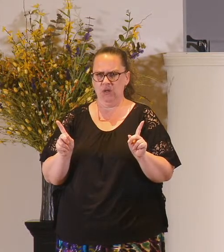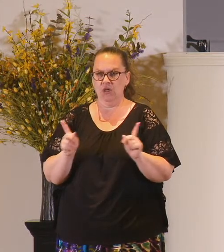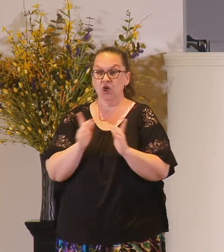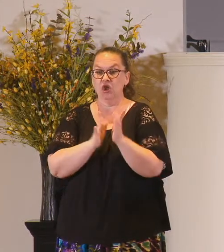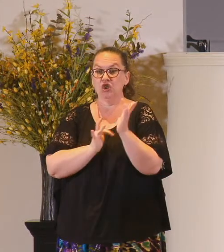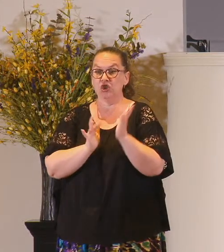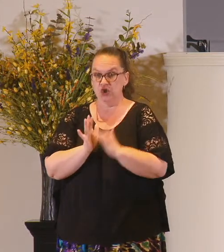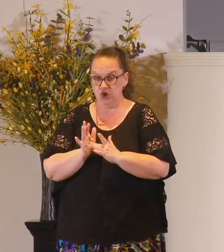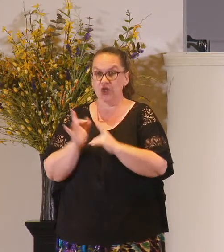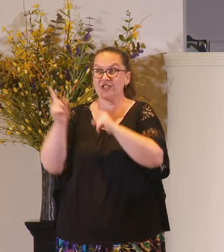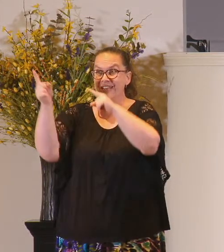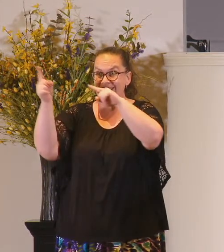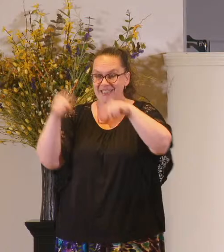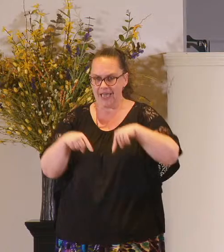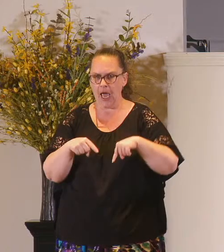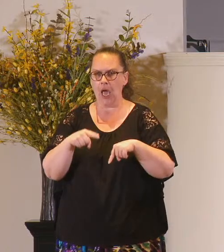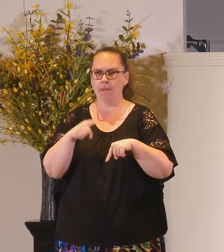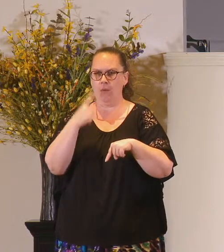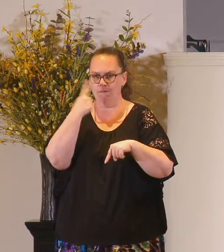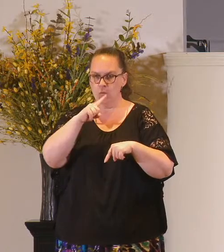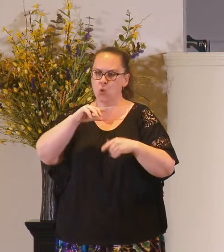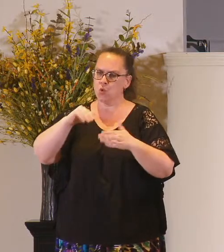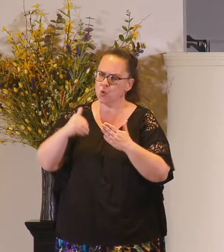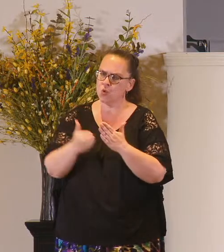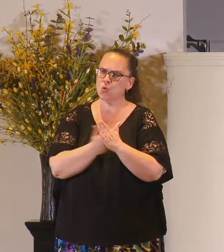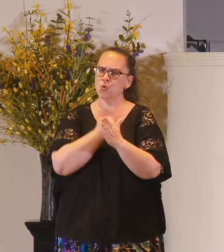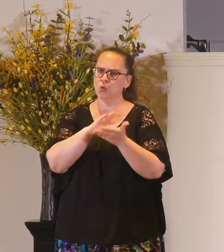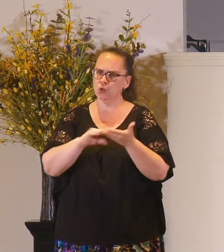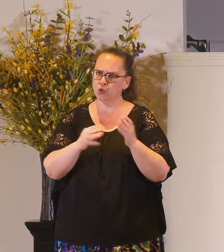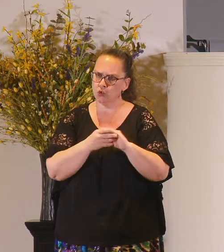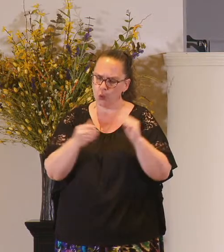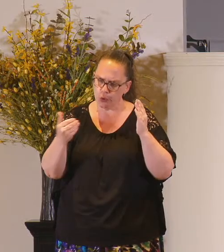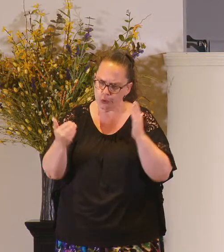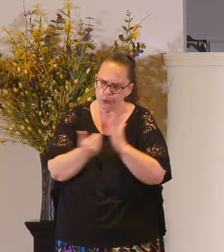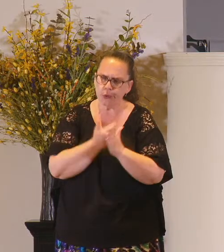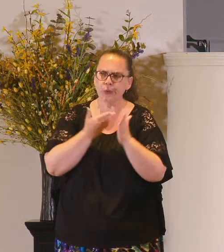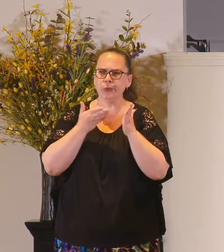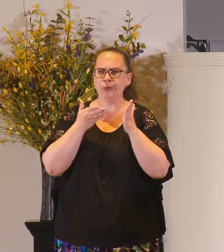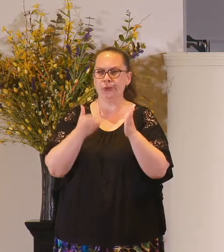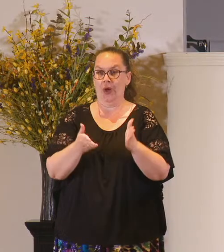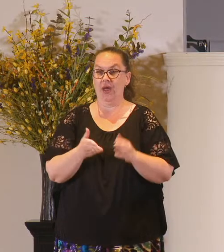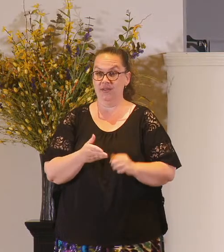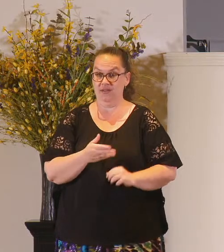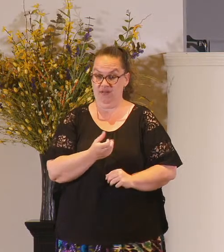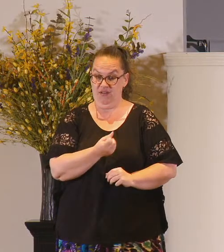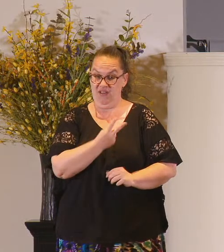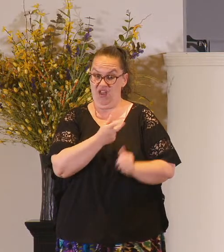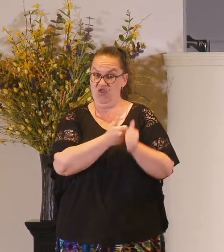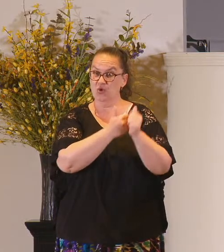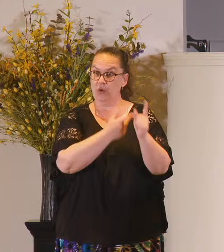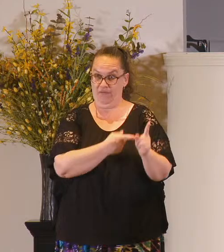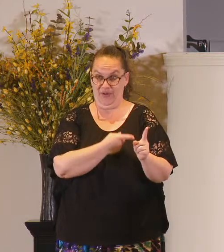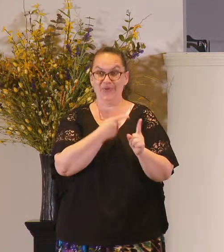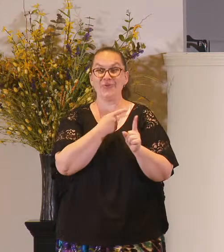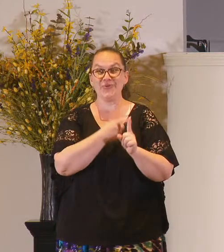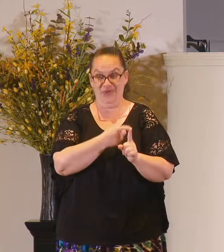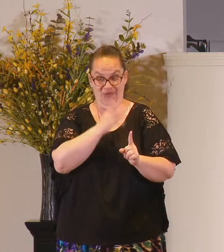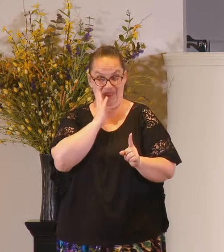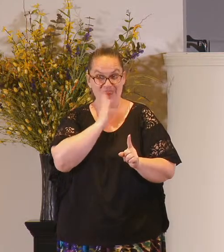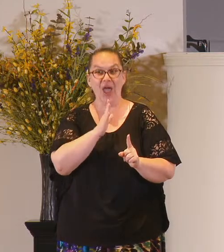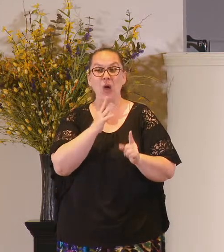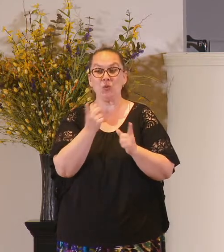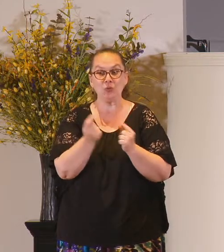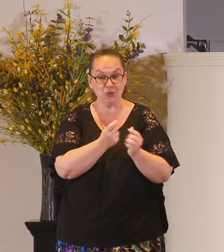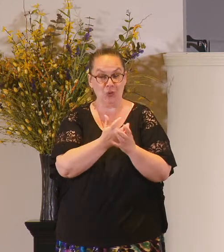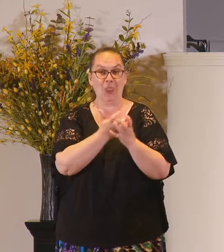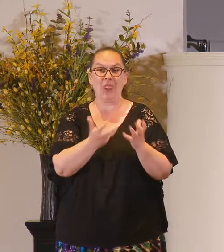Jesus has come to do something new. And these 12 are going to play a huge role in what he's doing, but first they